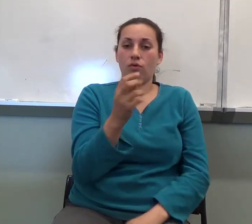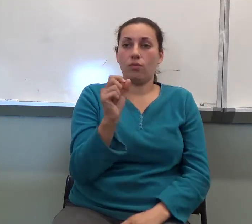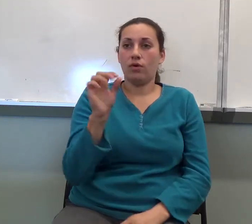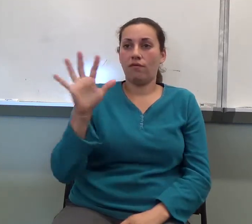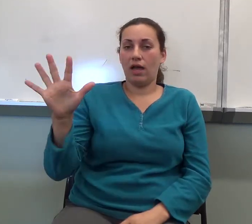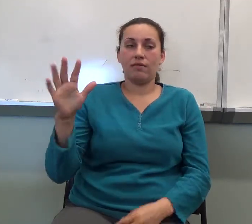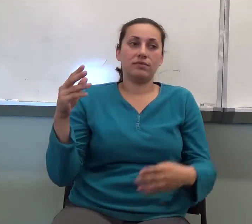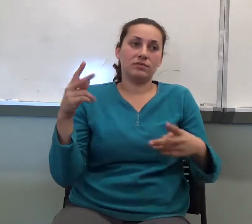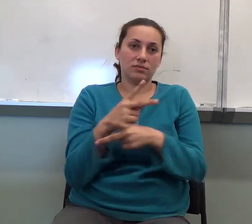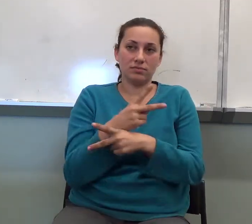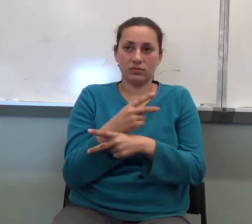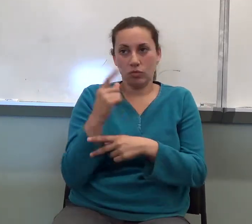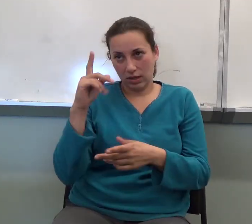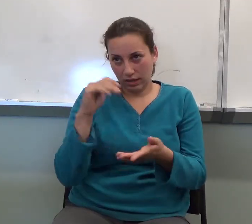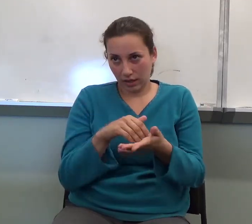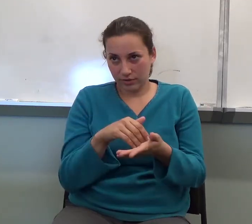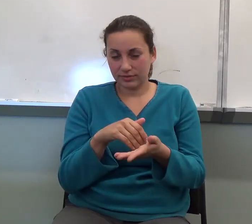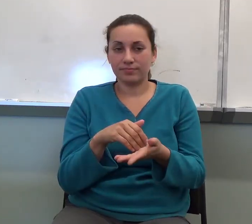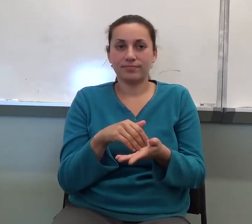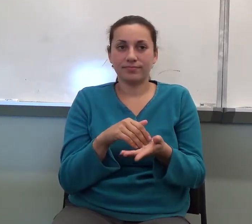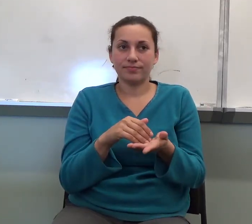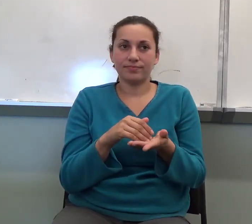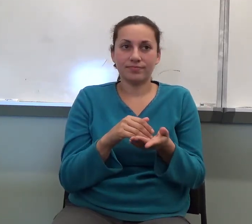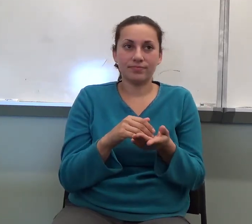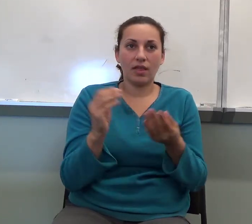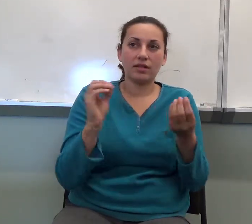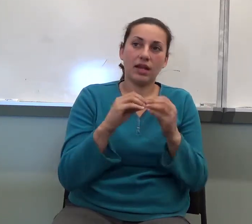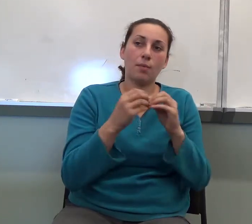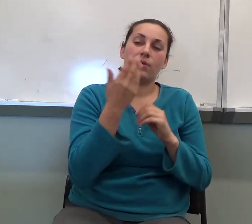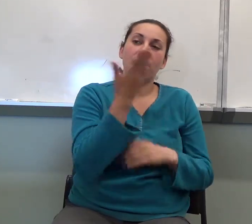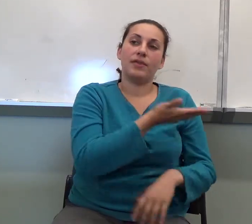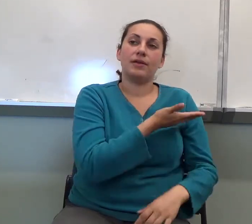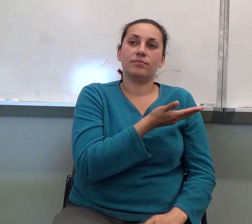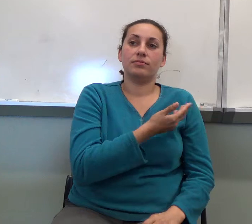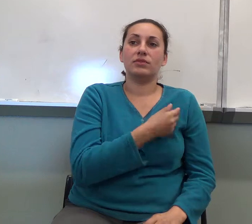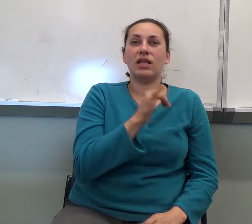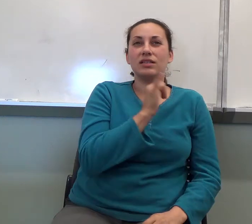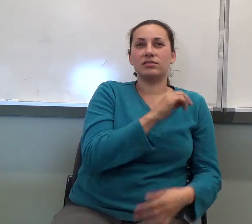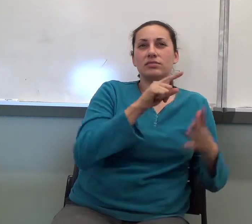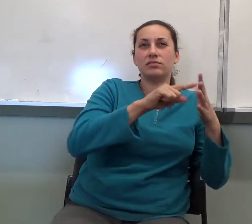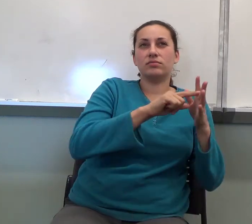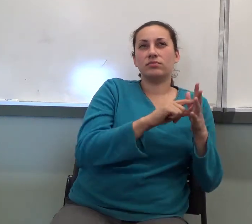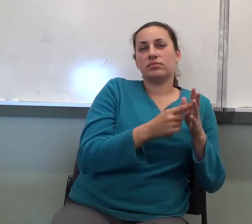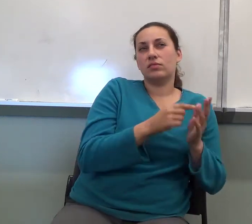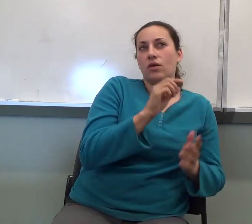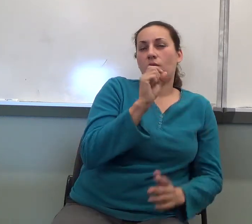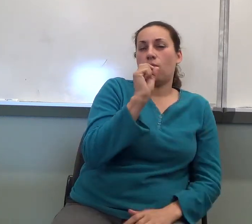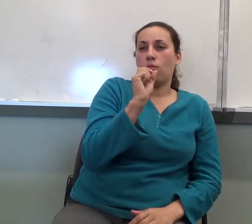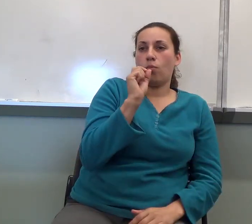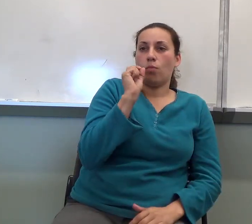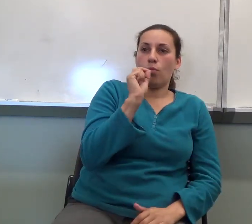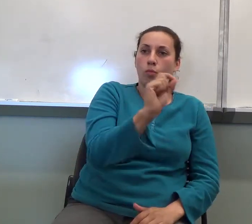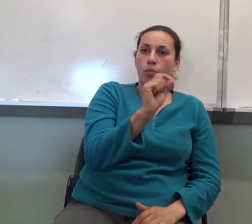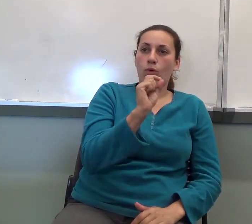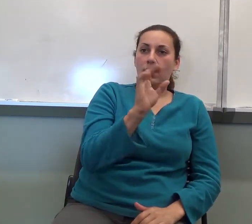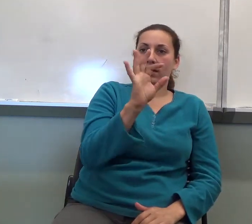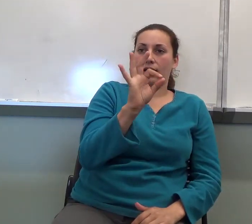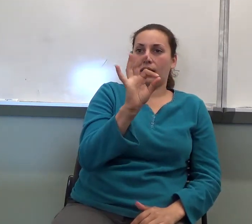1,000, and that should give us our number. This is 0.90, right? These two would be 0.90. Agreed?